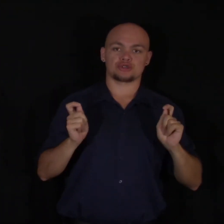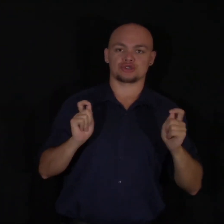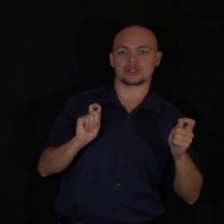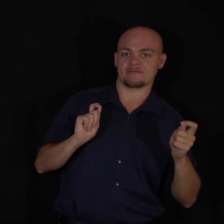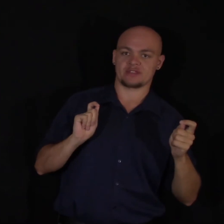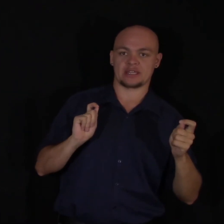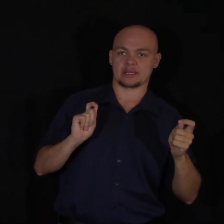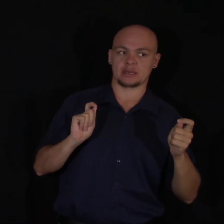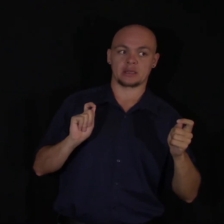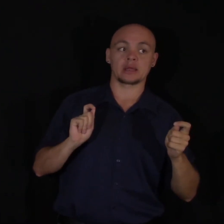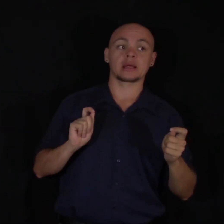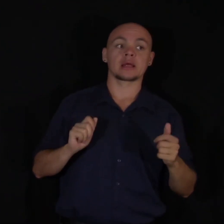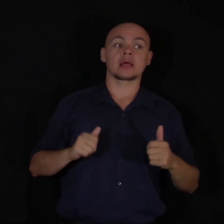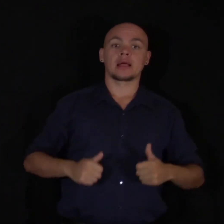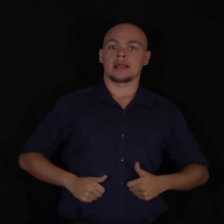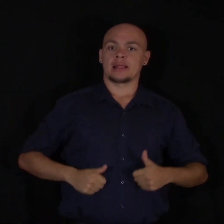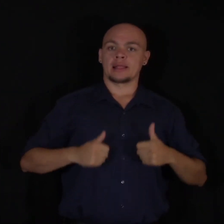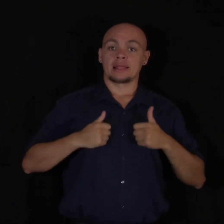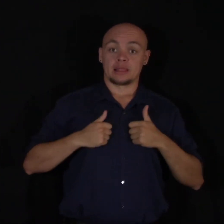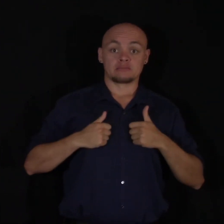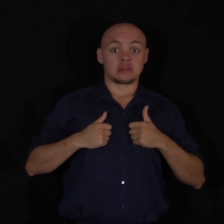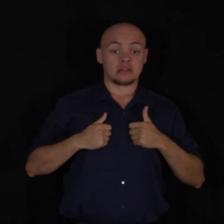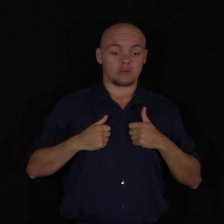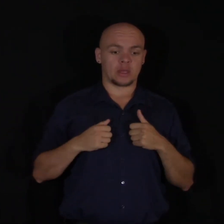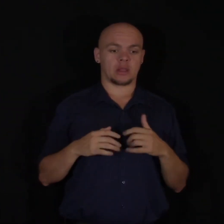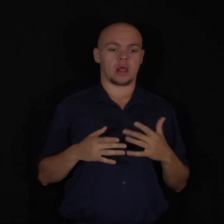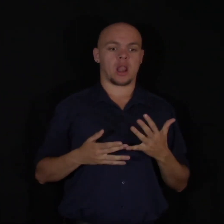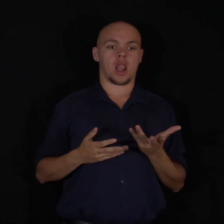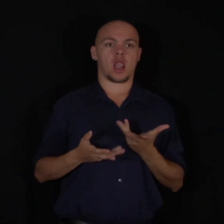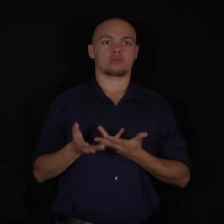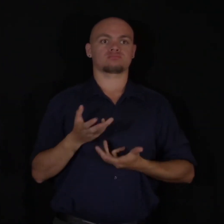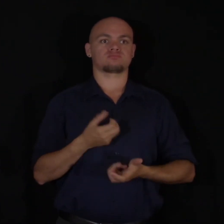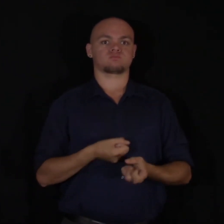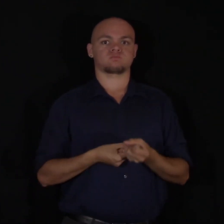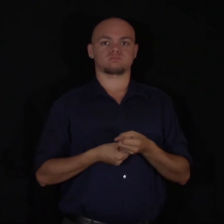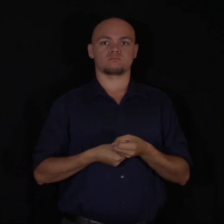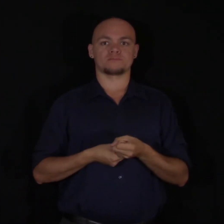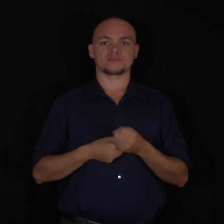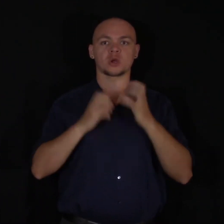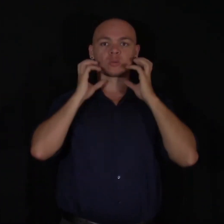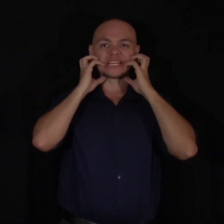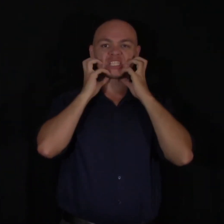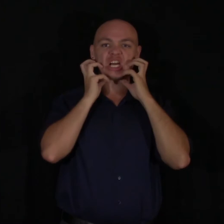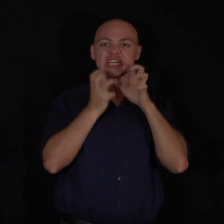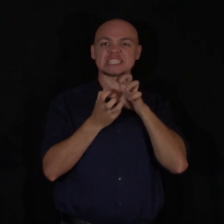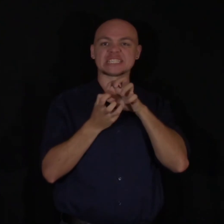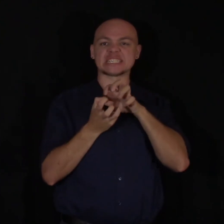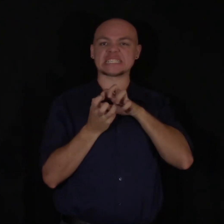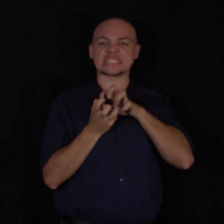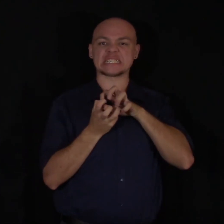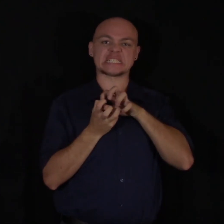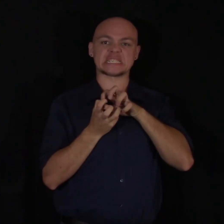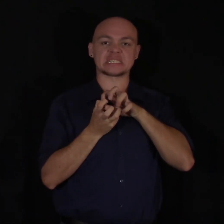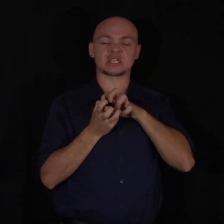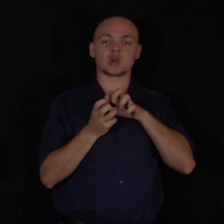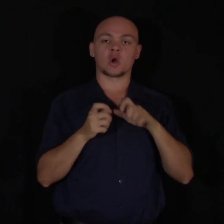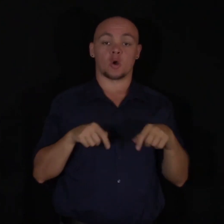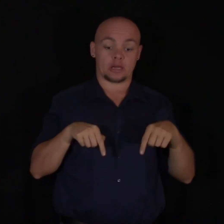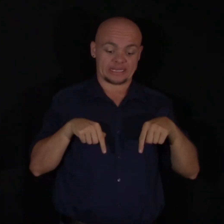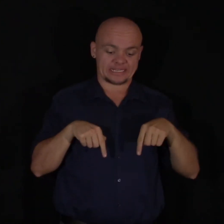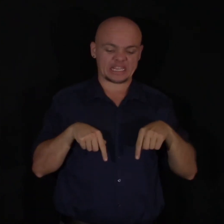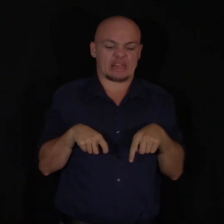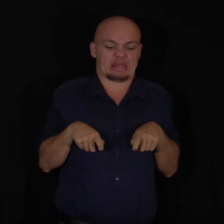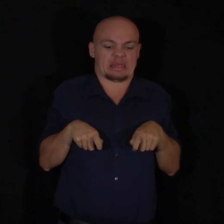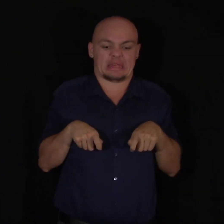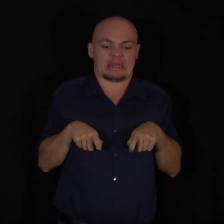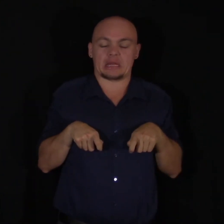We literally suck it up, or we clench our jaws, or we lock our knees, or we scrunch